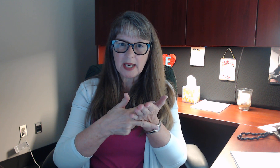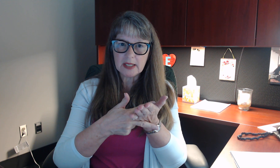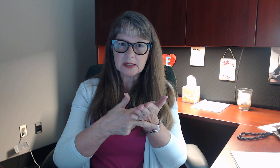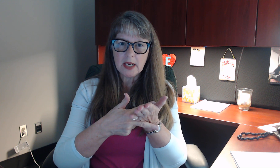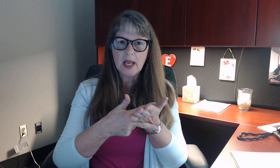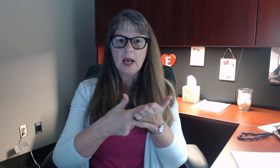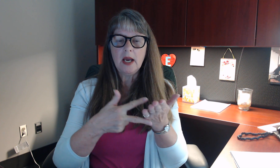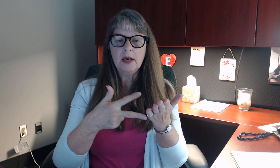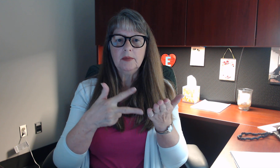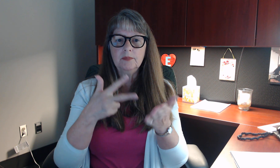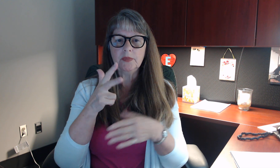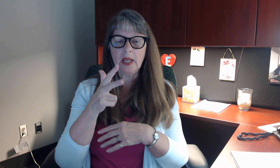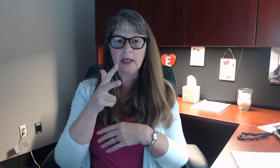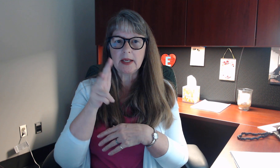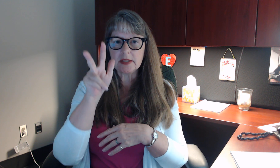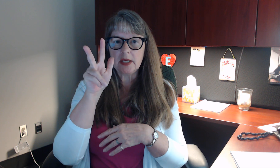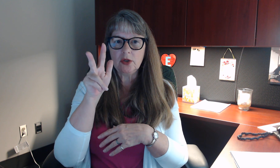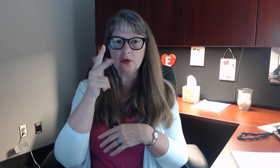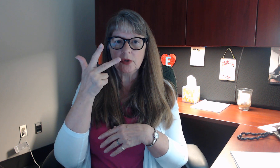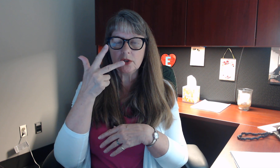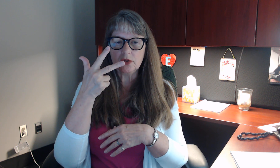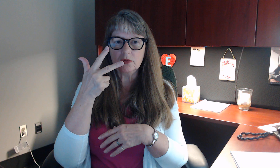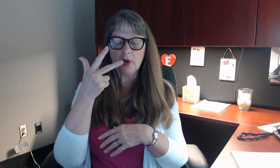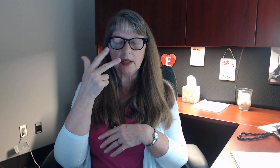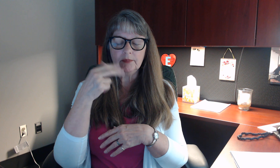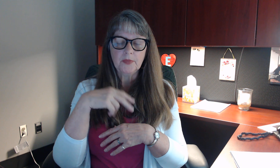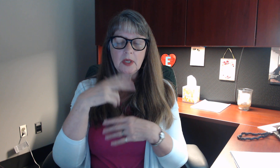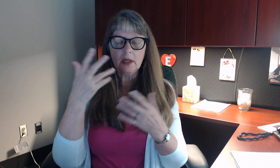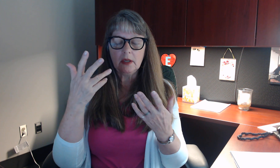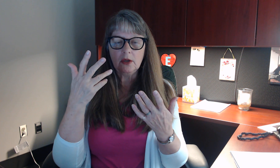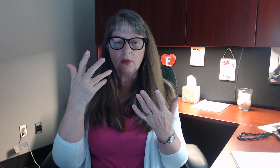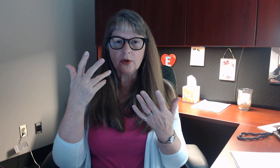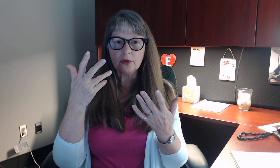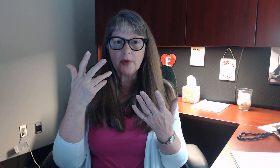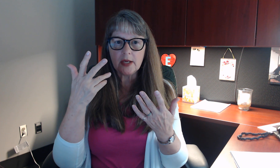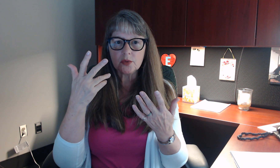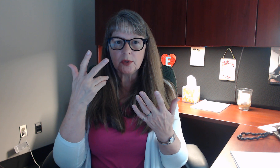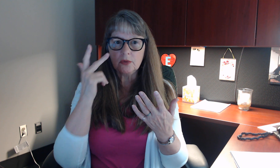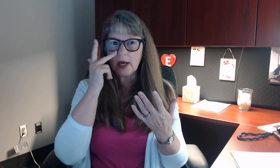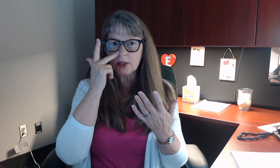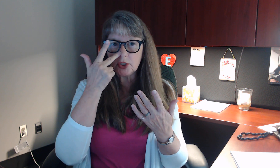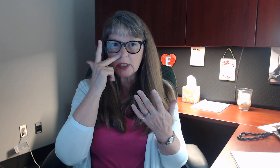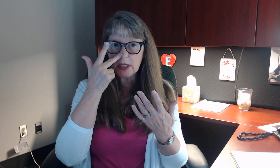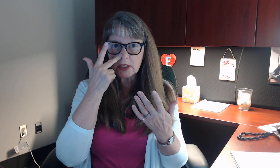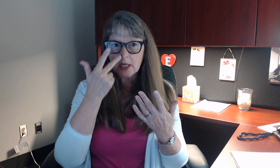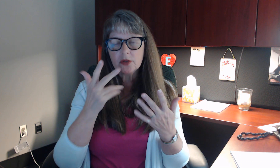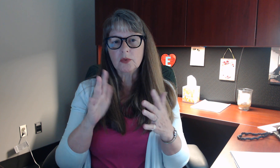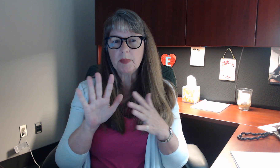hand, and like I said, you can do on your face where you kind of cheat. So it depends